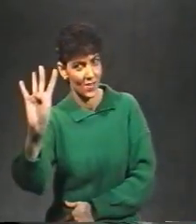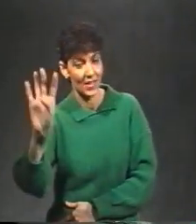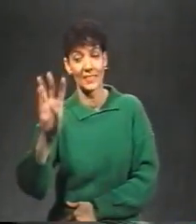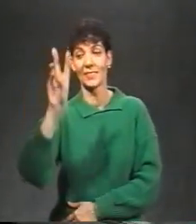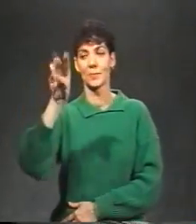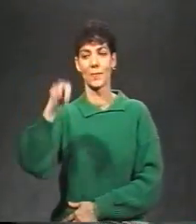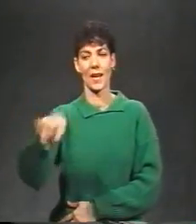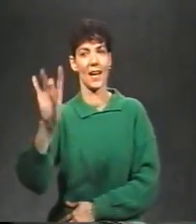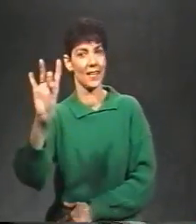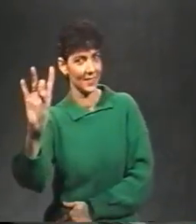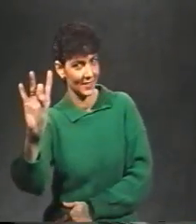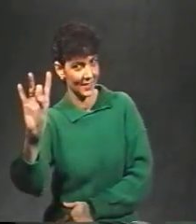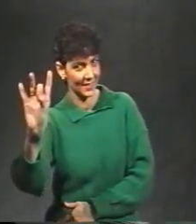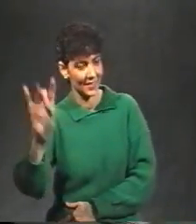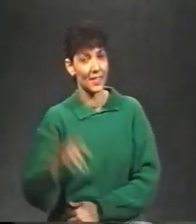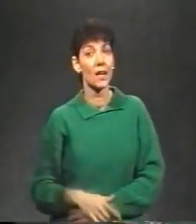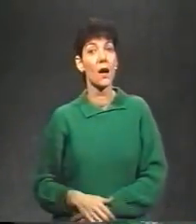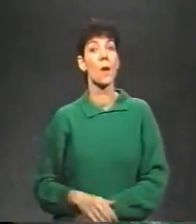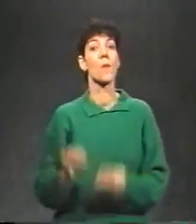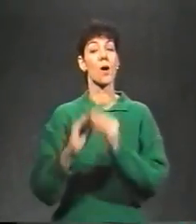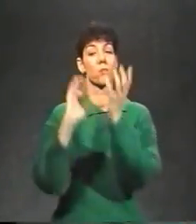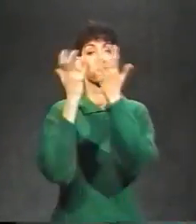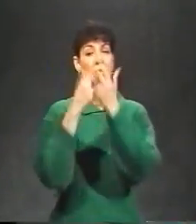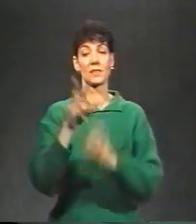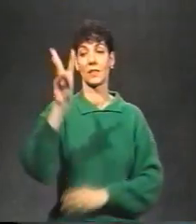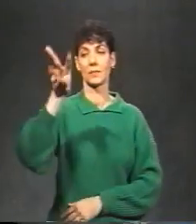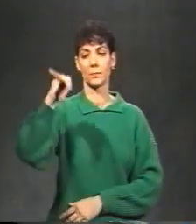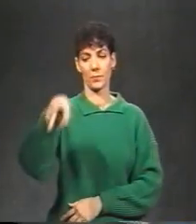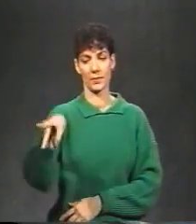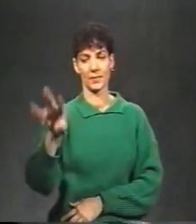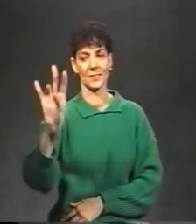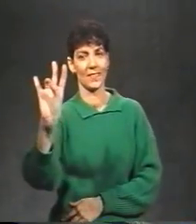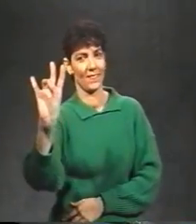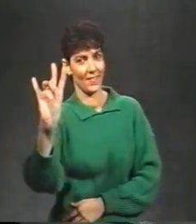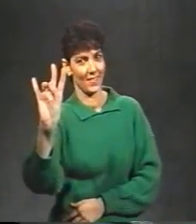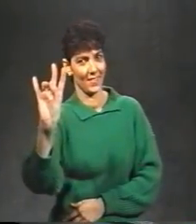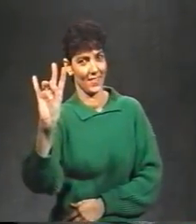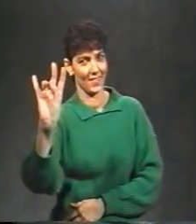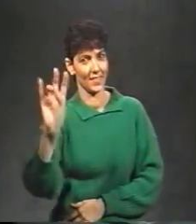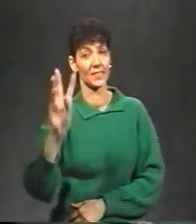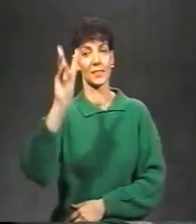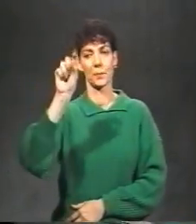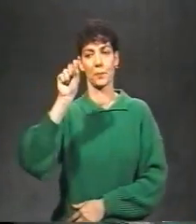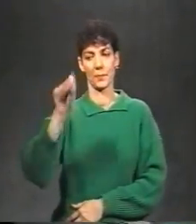3. The decimal is indicated by a brief point with the index finger.